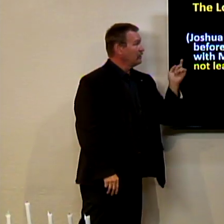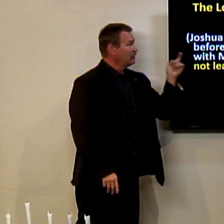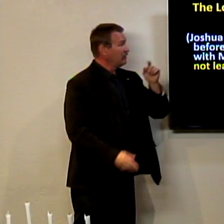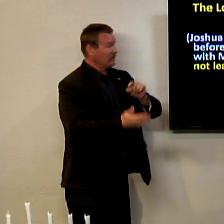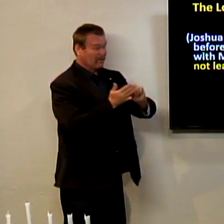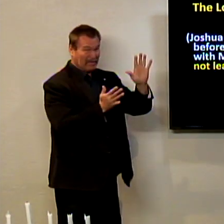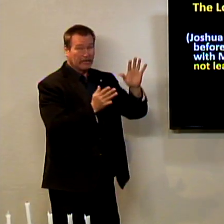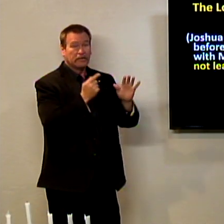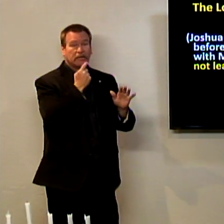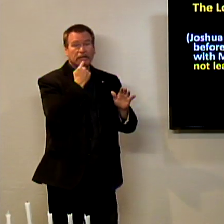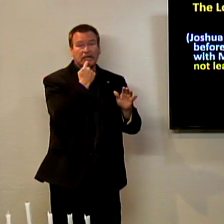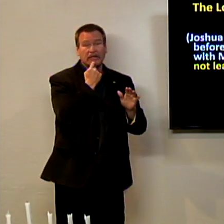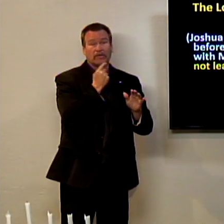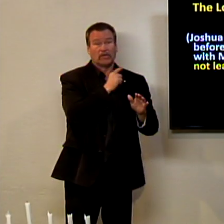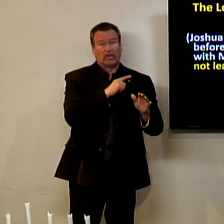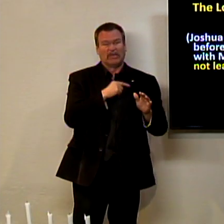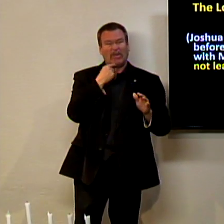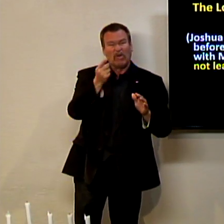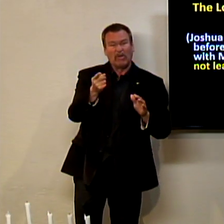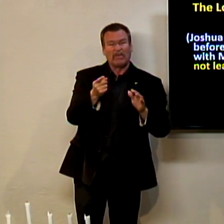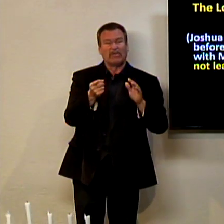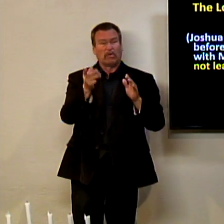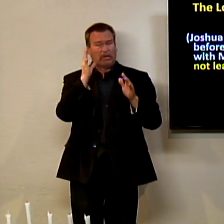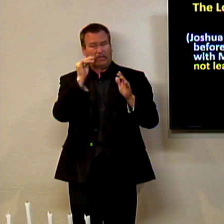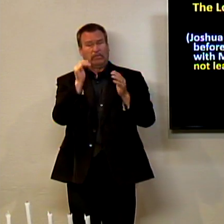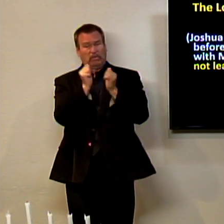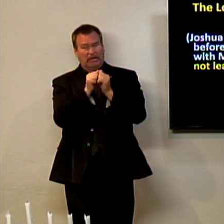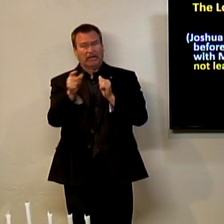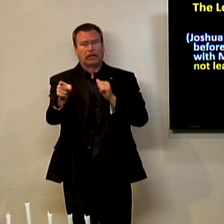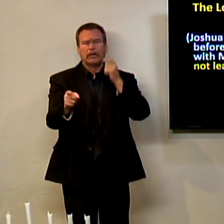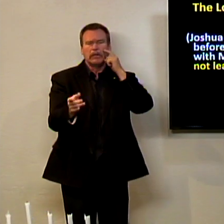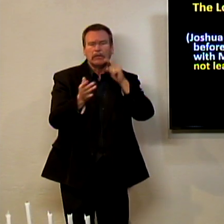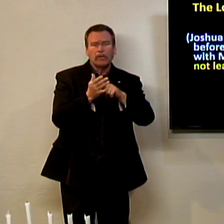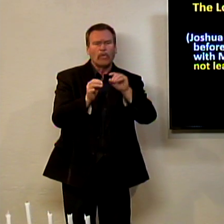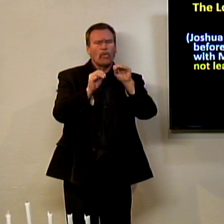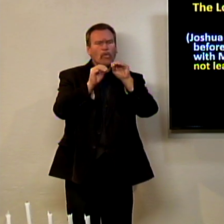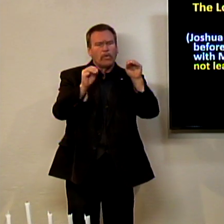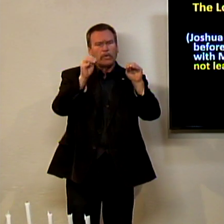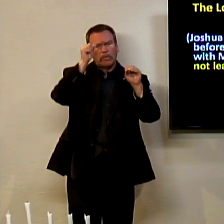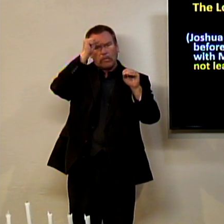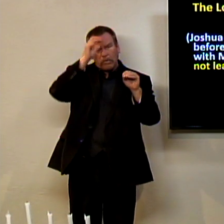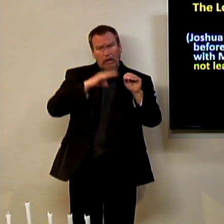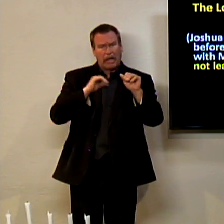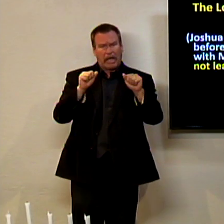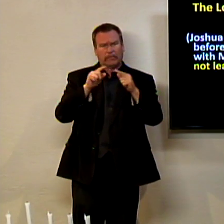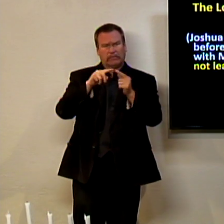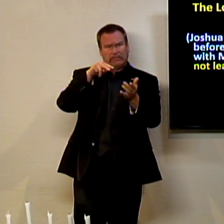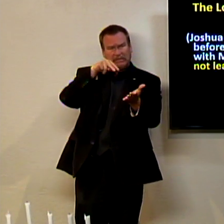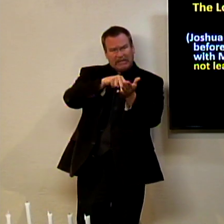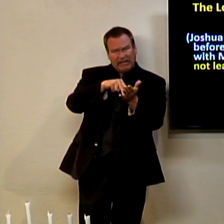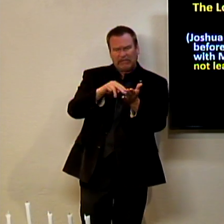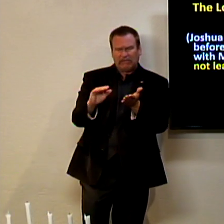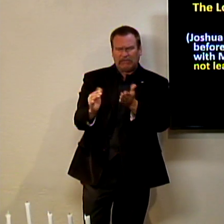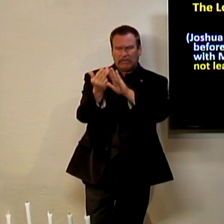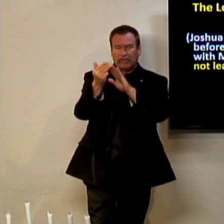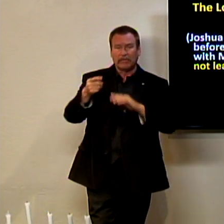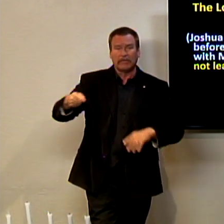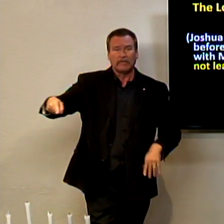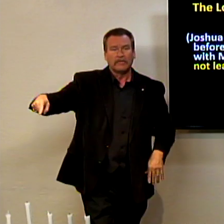Now, we see this promise as well. We see that the Lord told Joshua that he would be with him. It said, no man shall